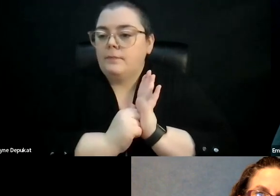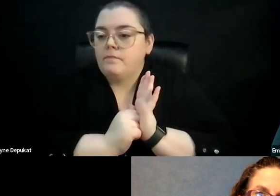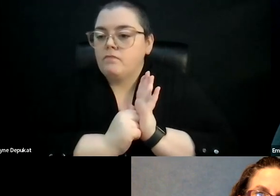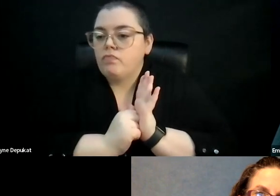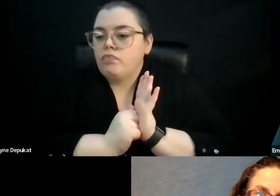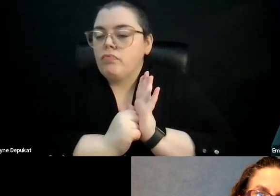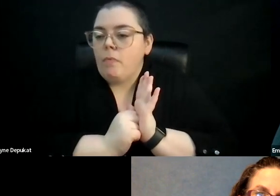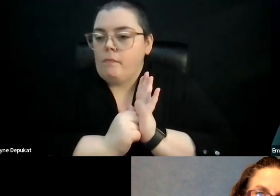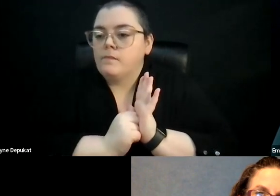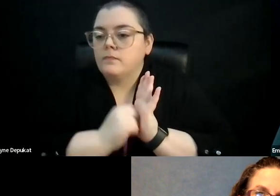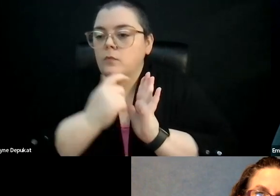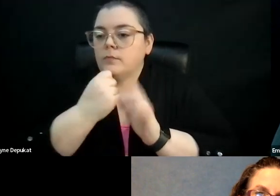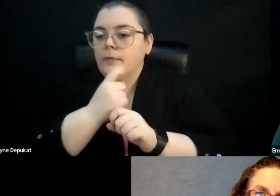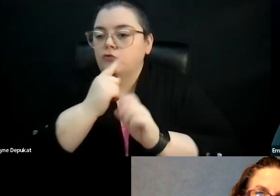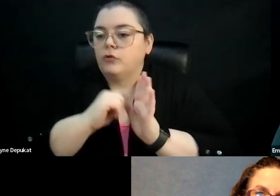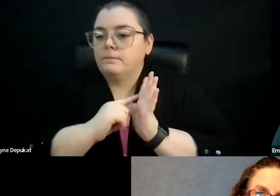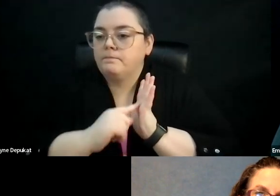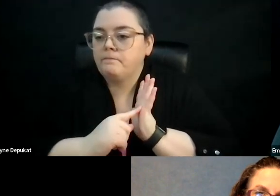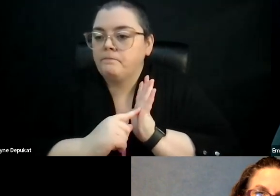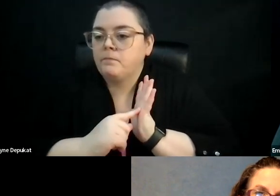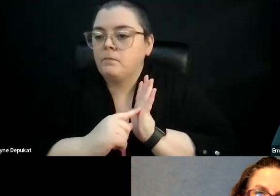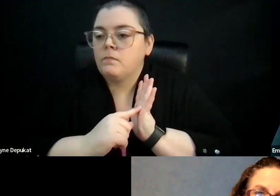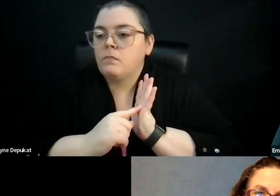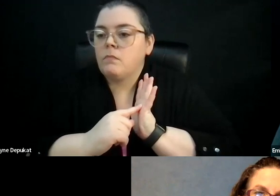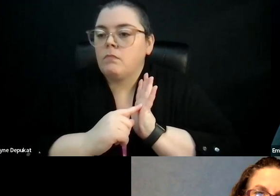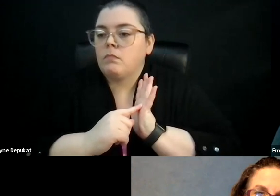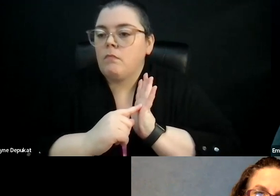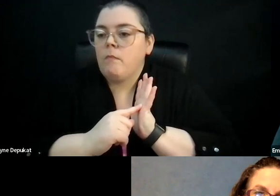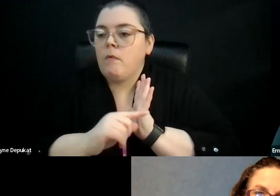looking at the agenda. I'm just thinking here, making sure I'm going through all the items.